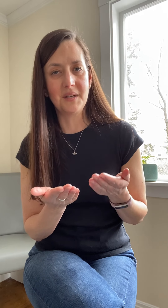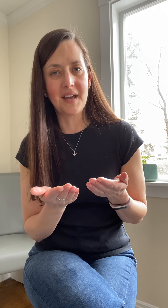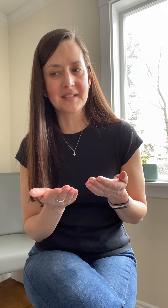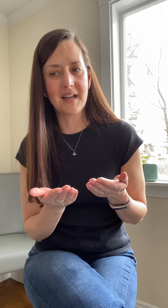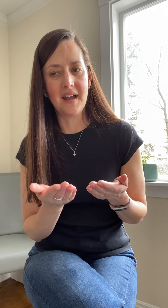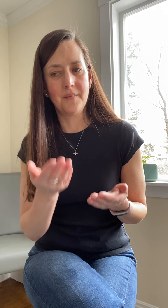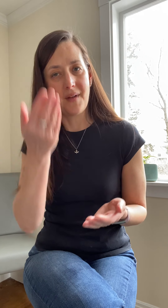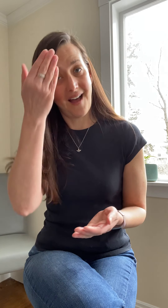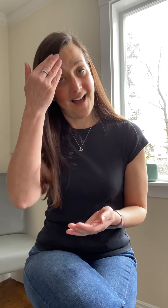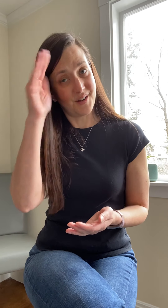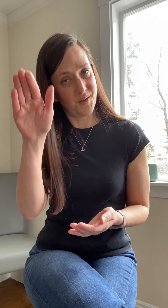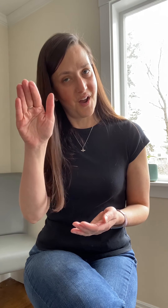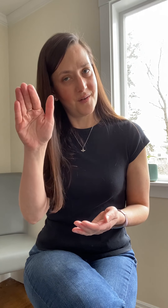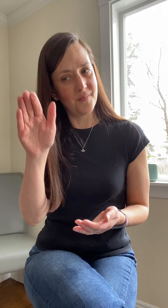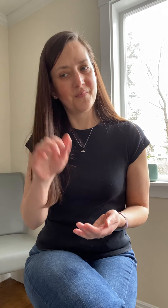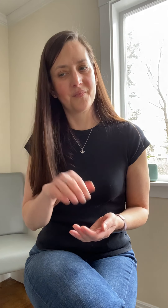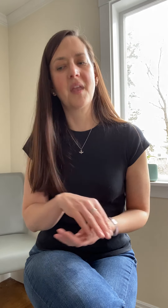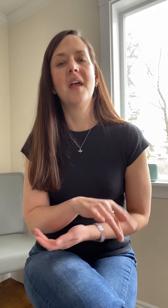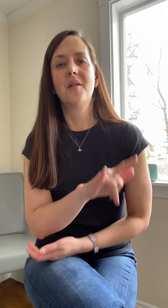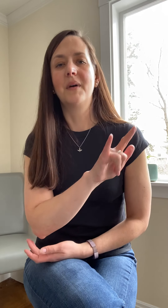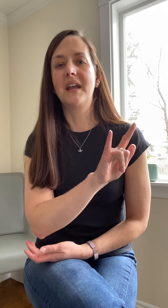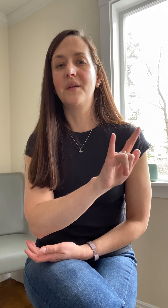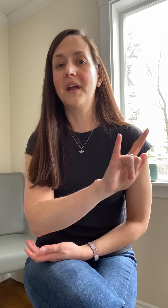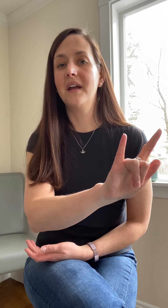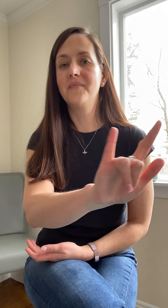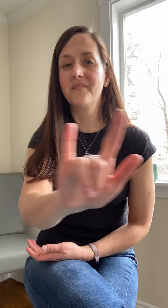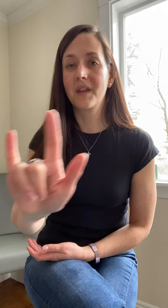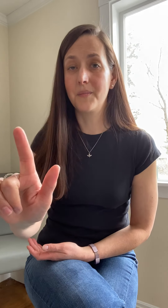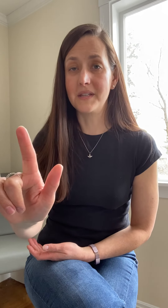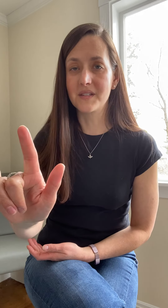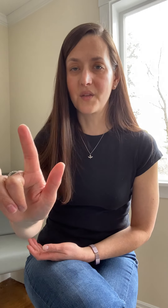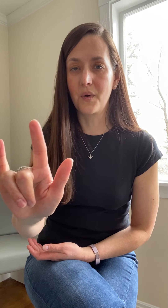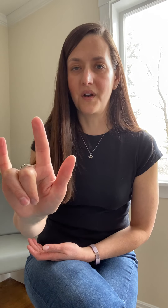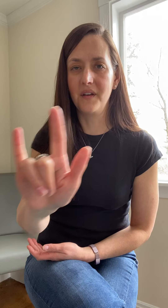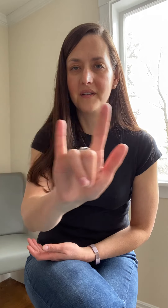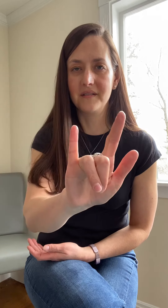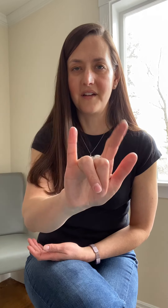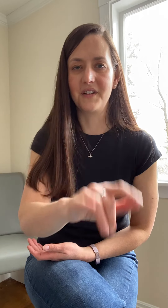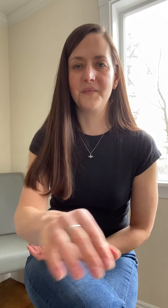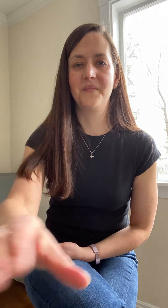next time. I don't know. But anyway, peace to the world. Love you.